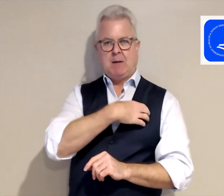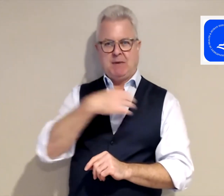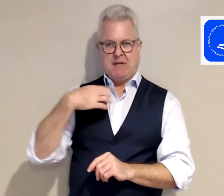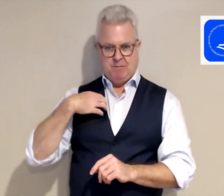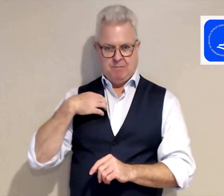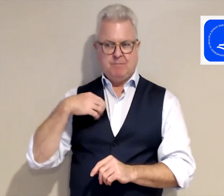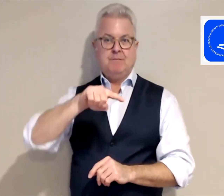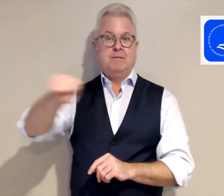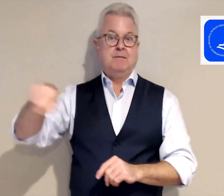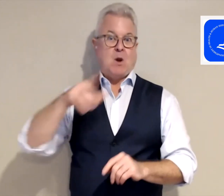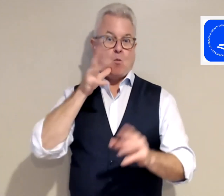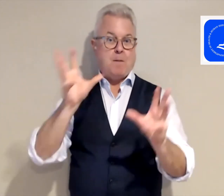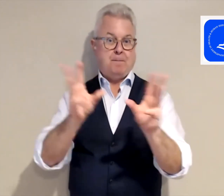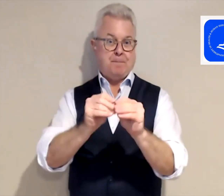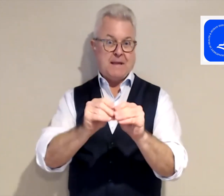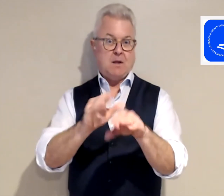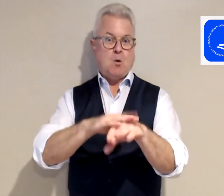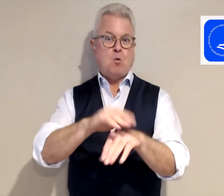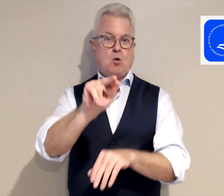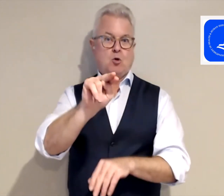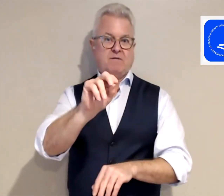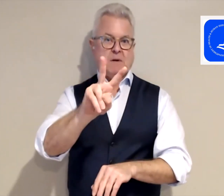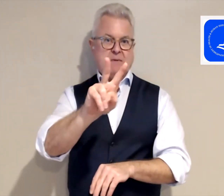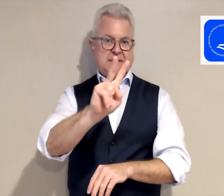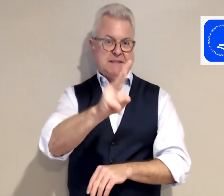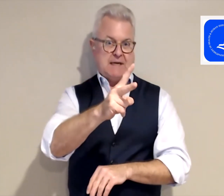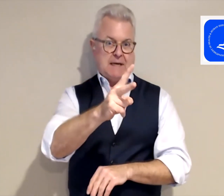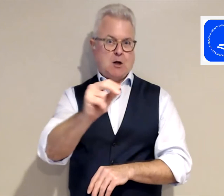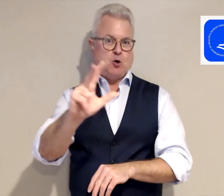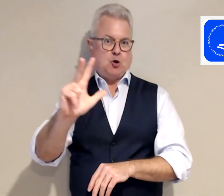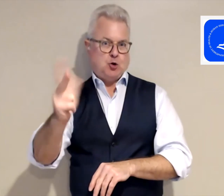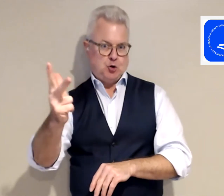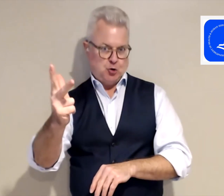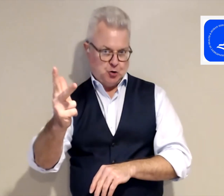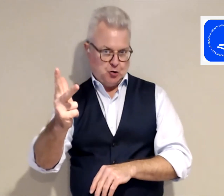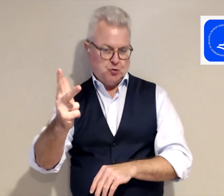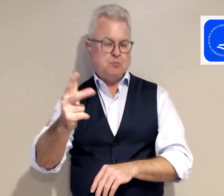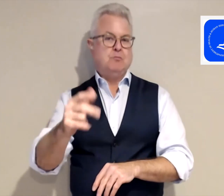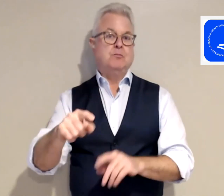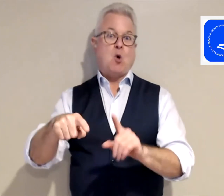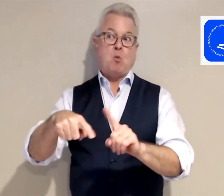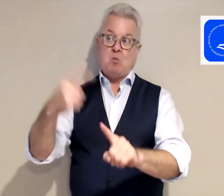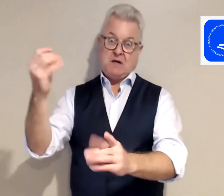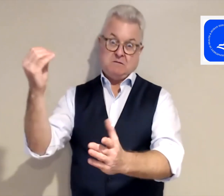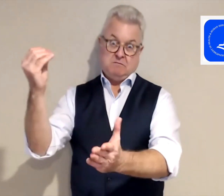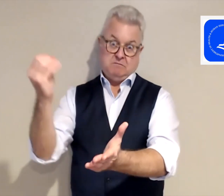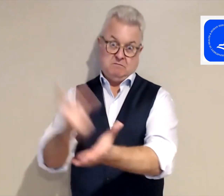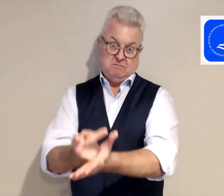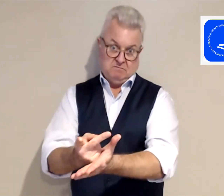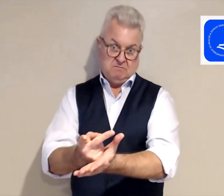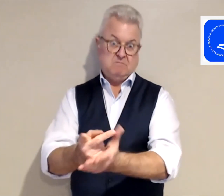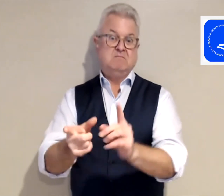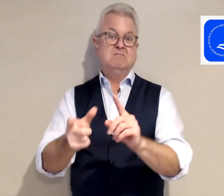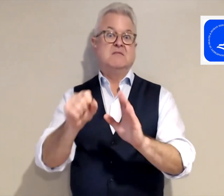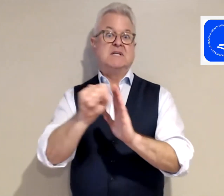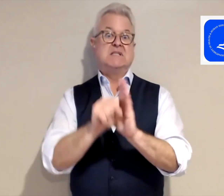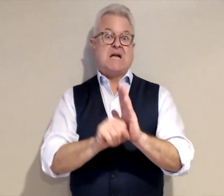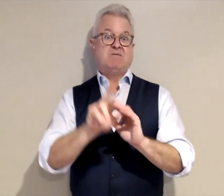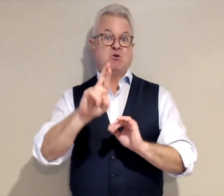CDC ACIP committee. That will happen on November 2nd and 3rd. They will discuss it.